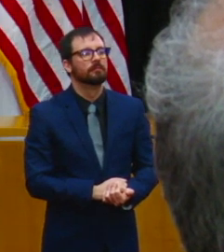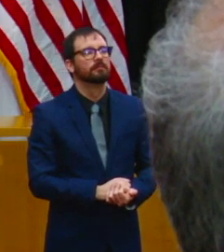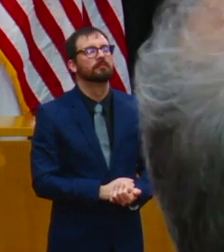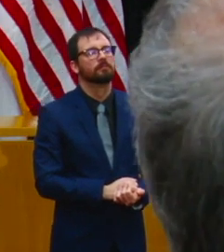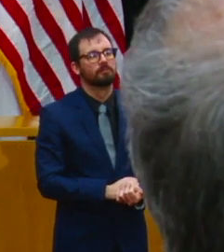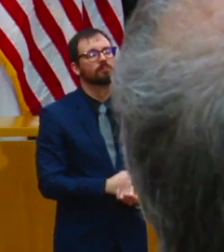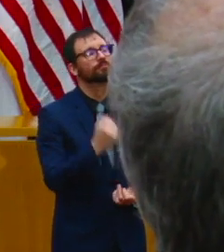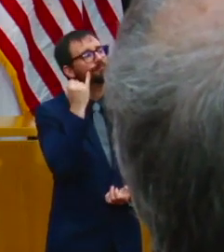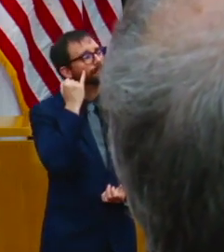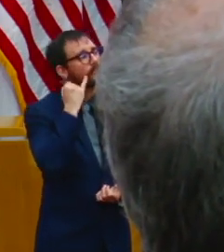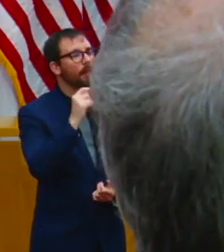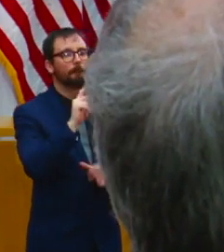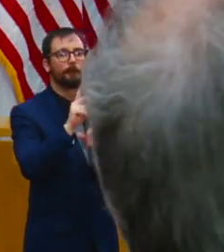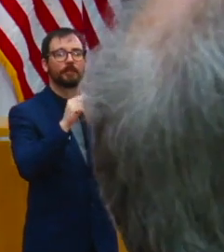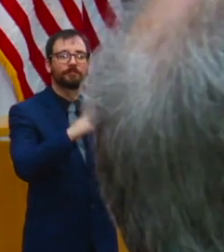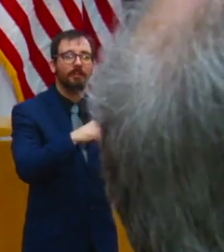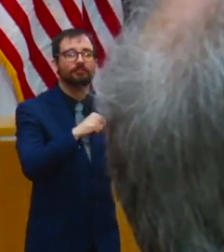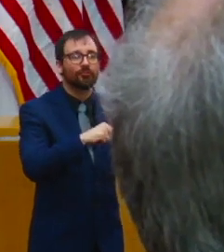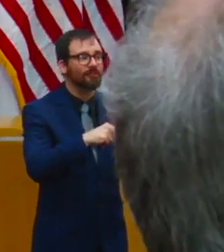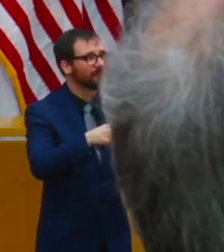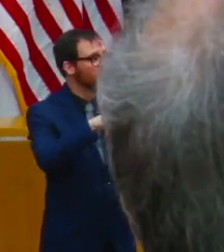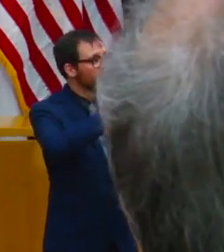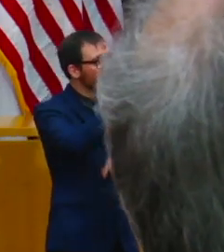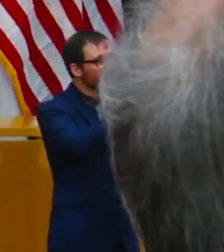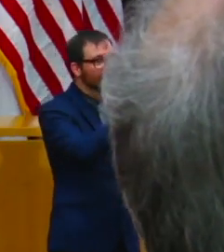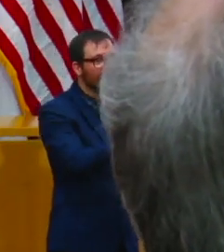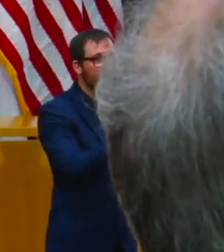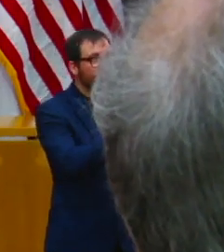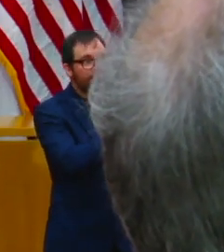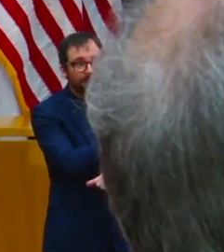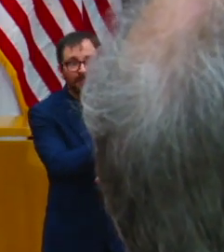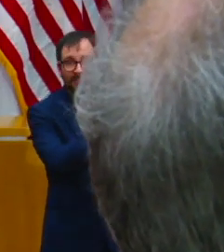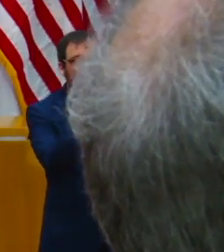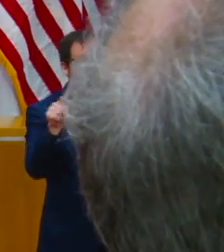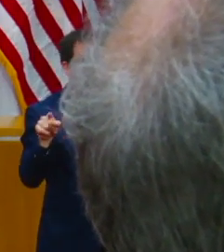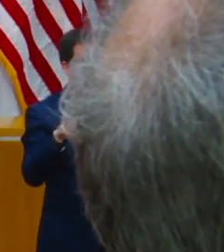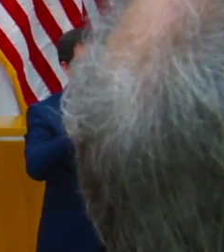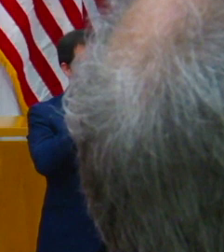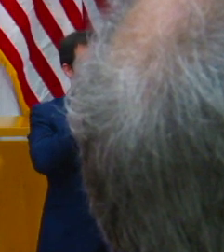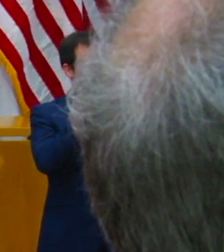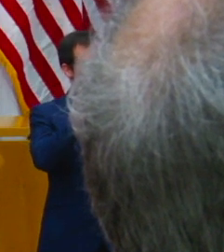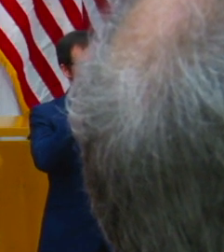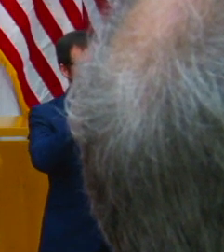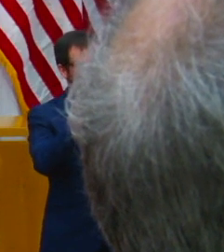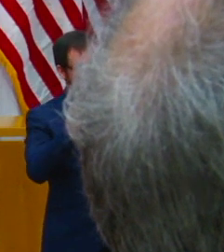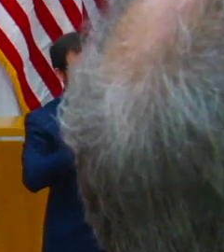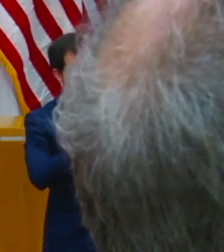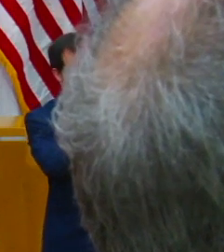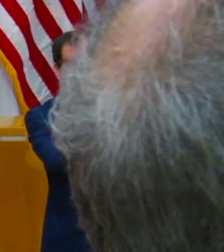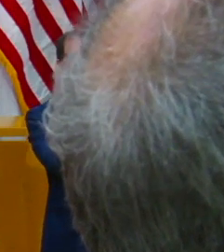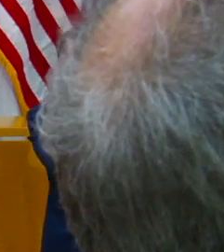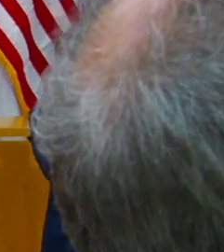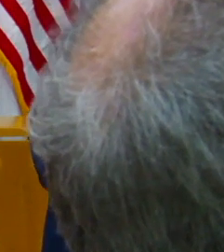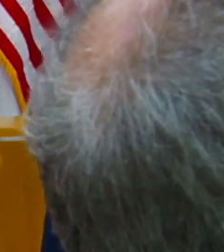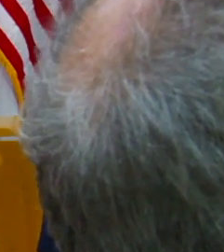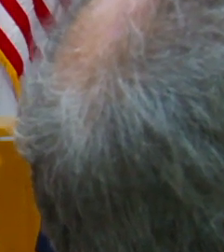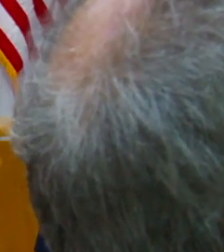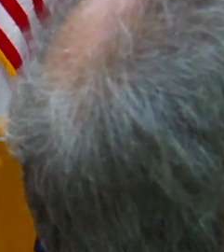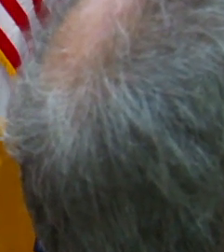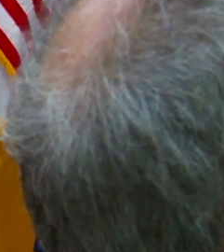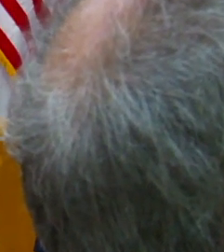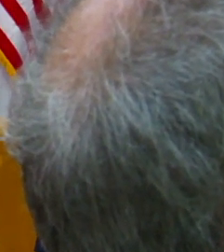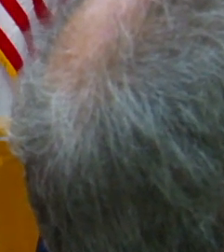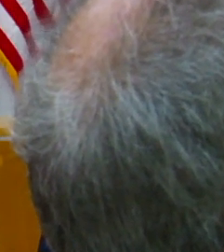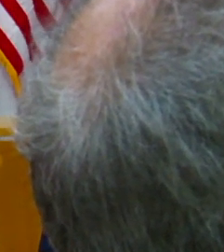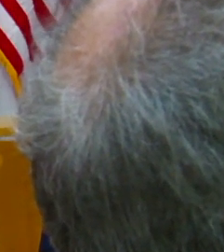allows providers to be reimbursed for care in alternative, unlicensed settings, such as congregate care settings, and if we set